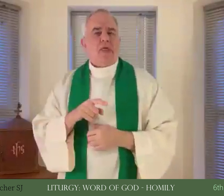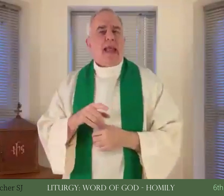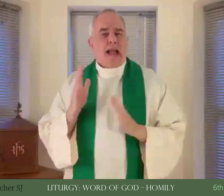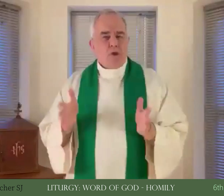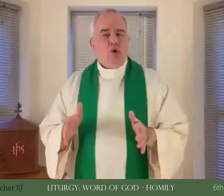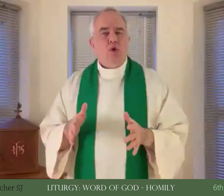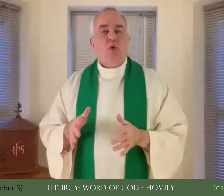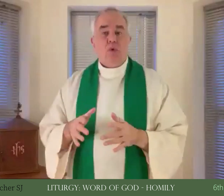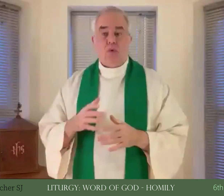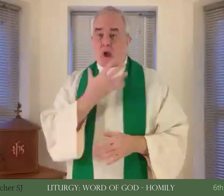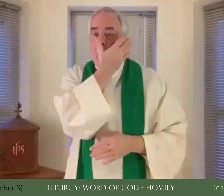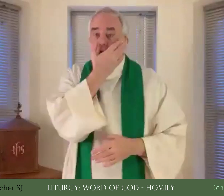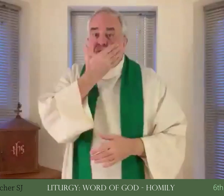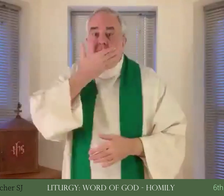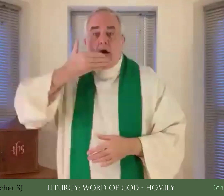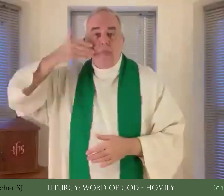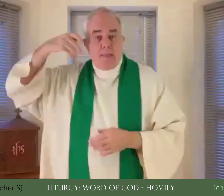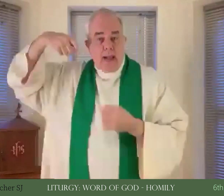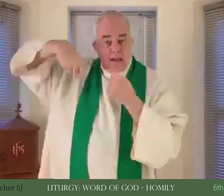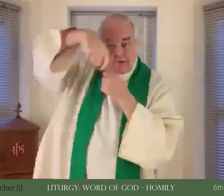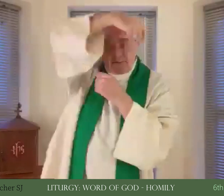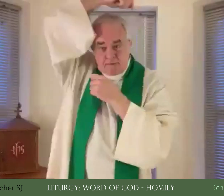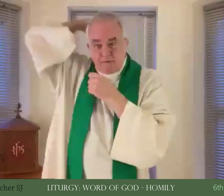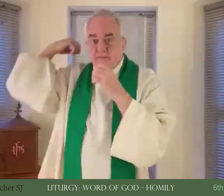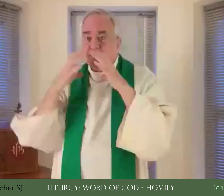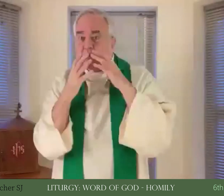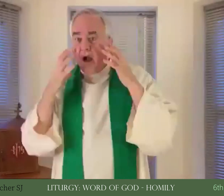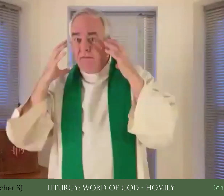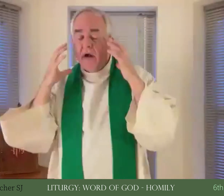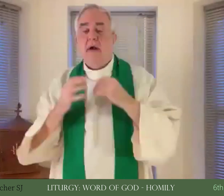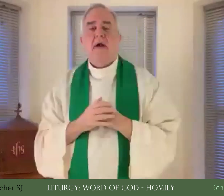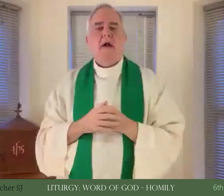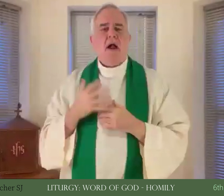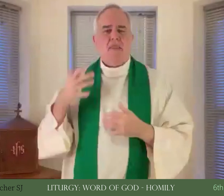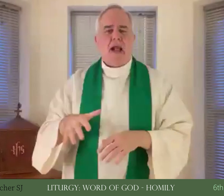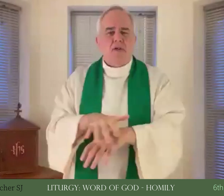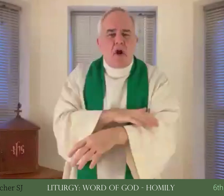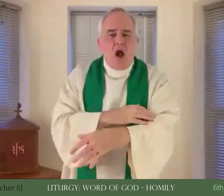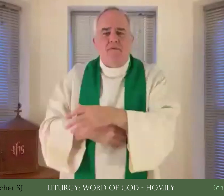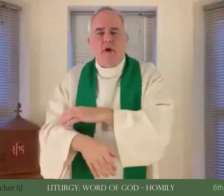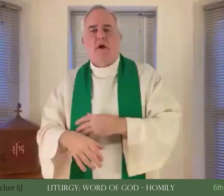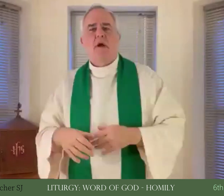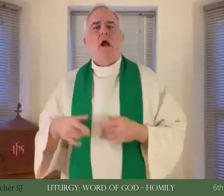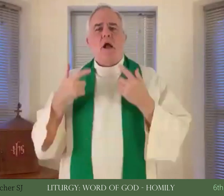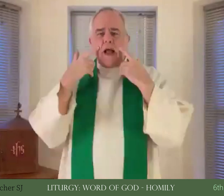They had to cover the man, cover, they had to cover, they had